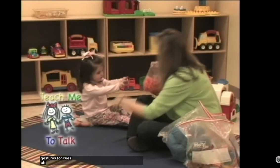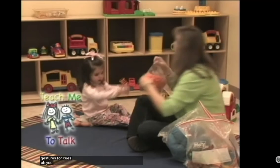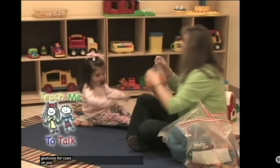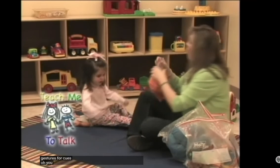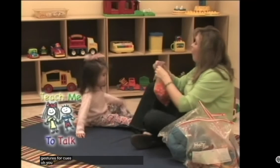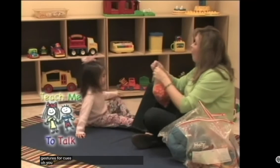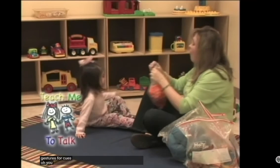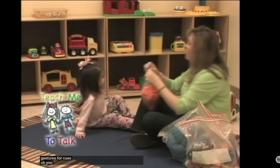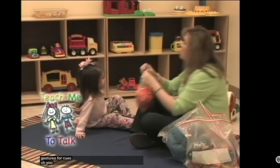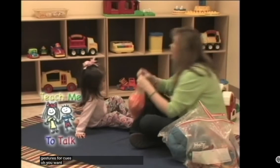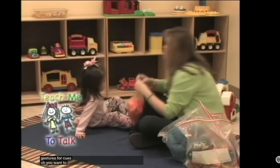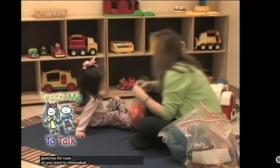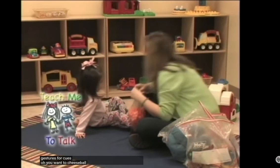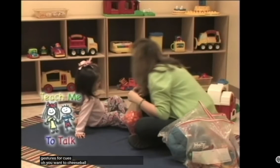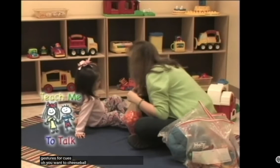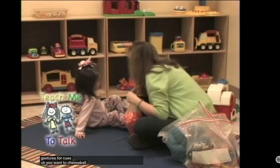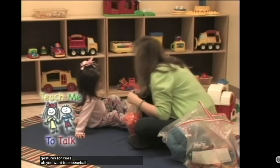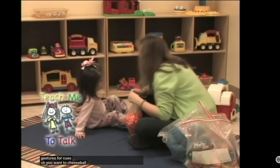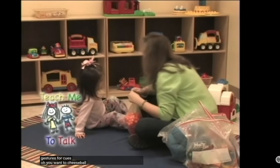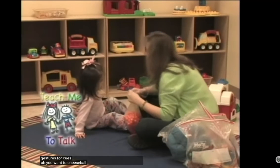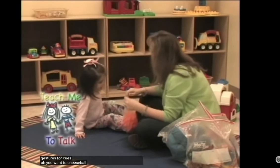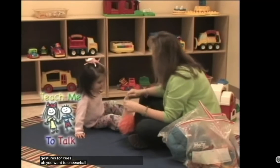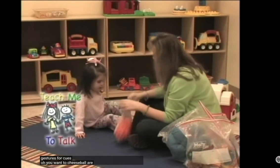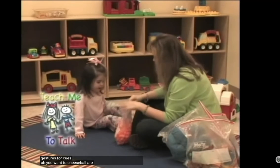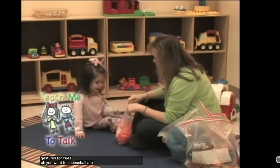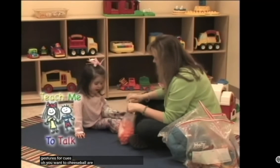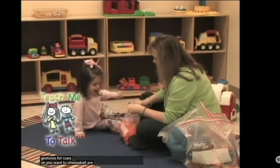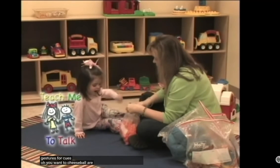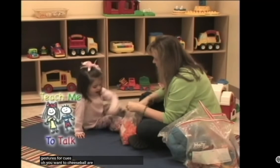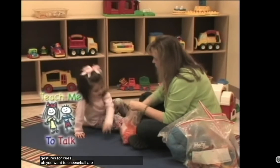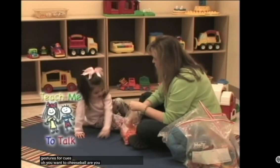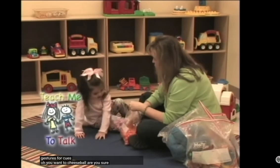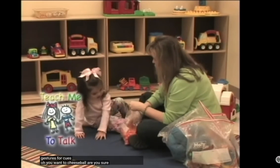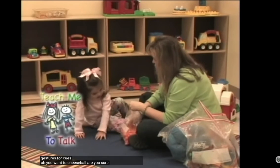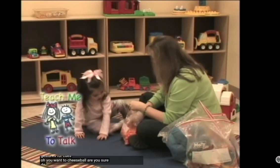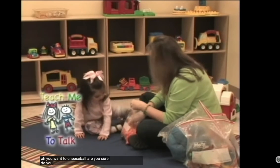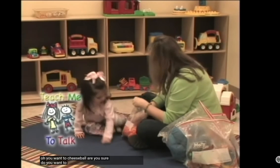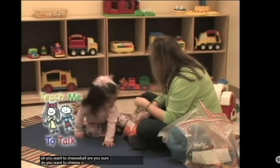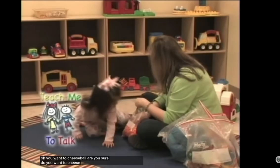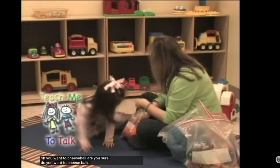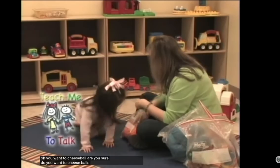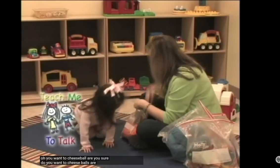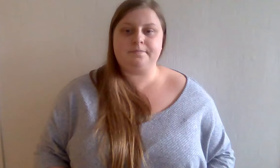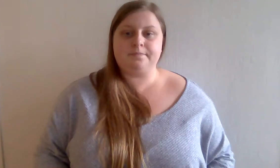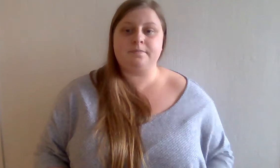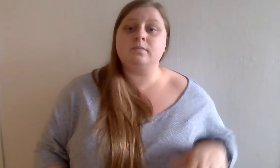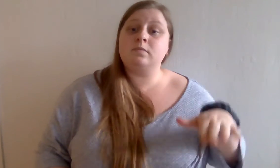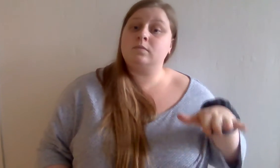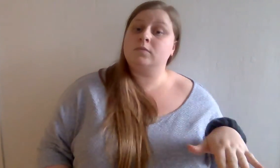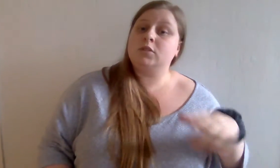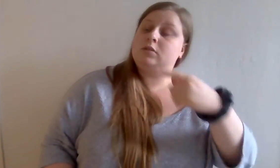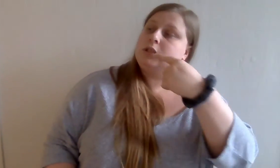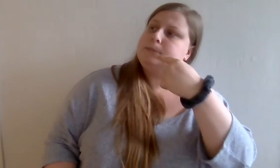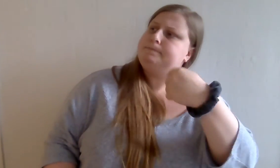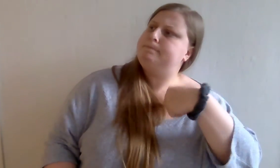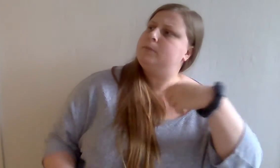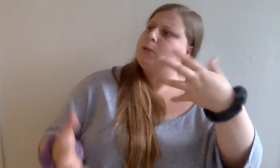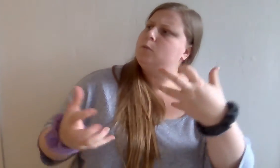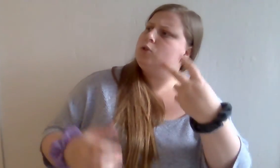Oh, you want 2 cheese balls? Are you sure? Do you want 2 cheese balls or 2 cookies? The child